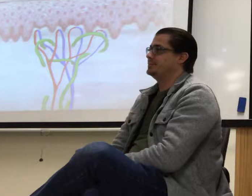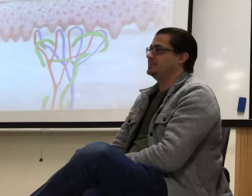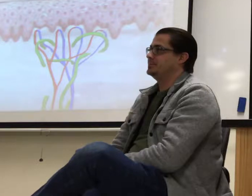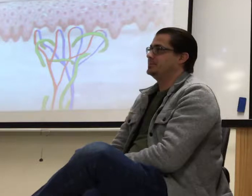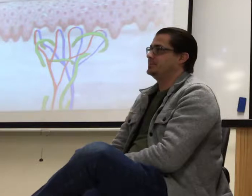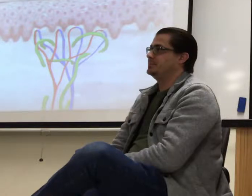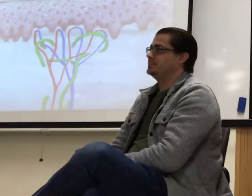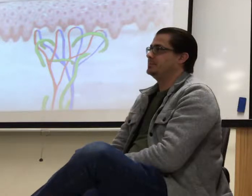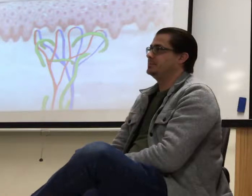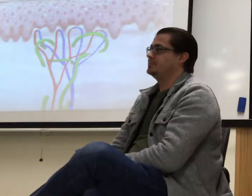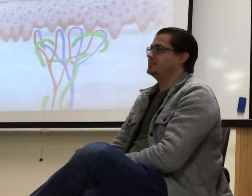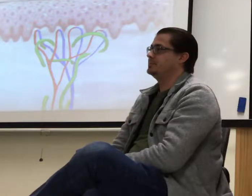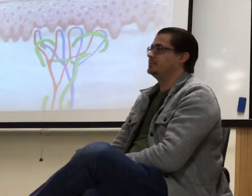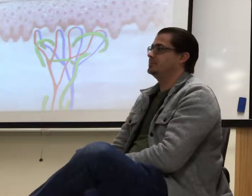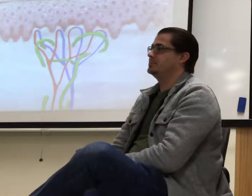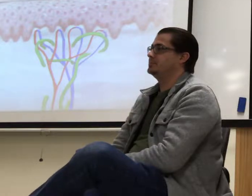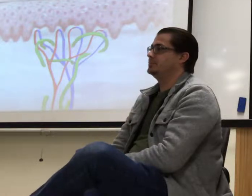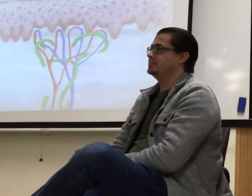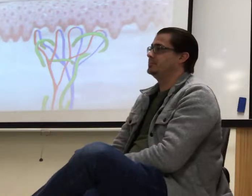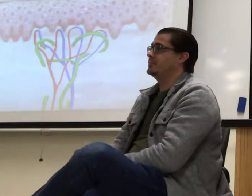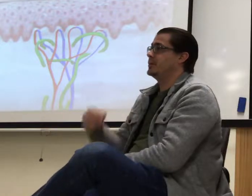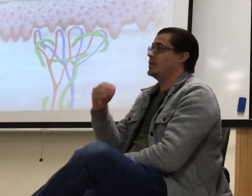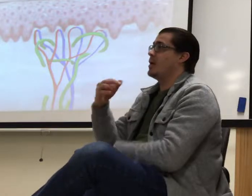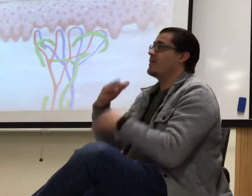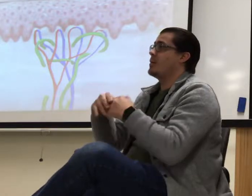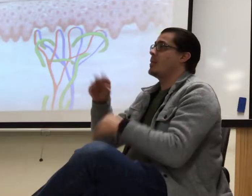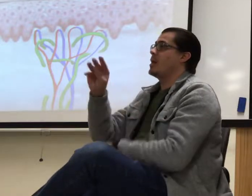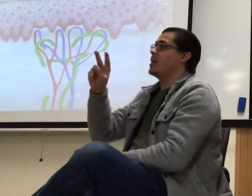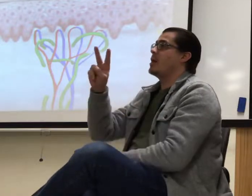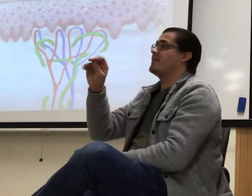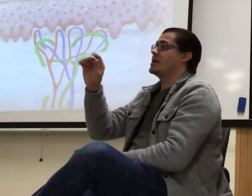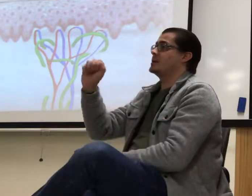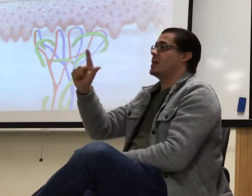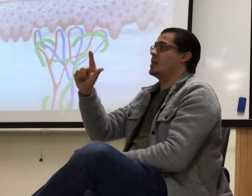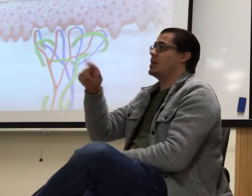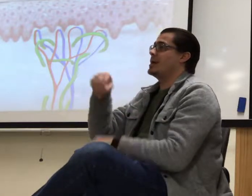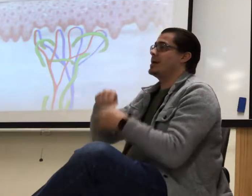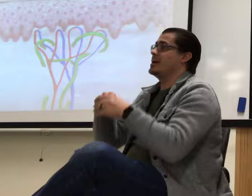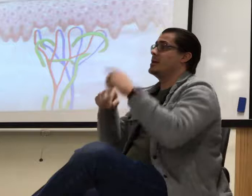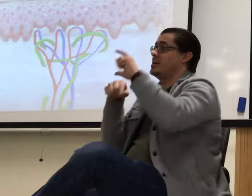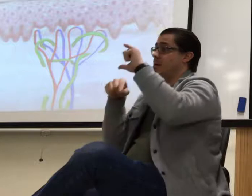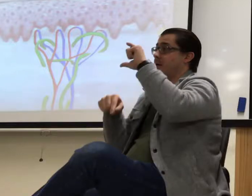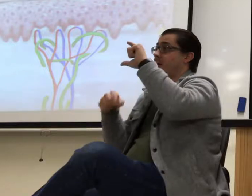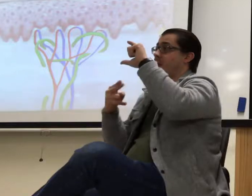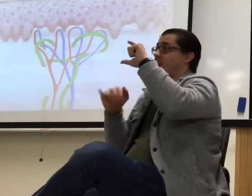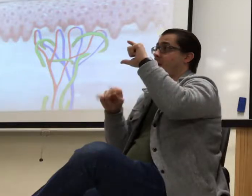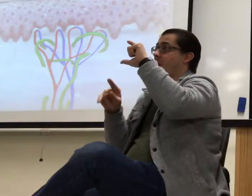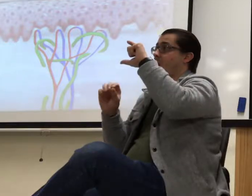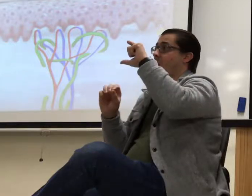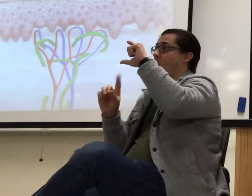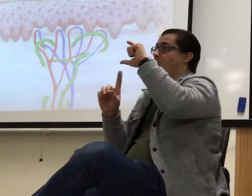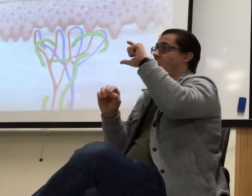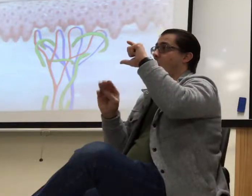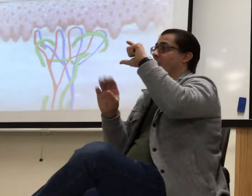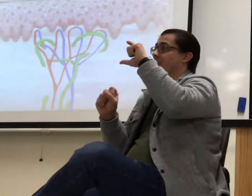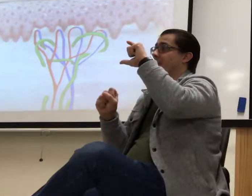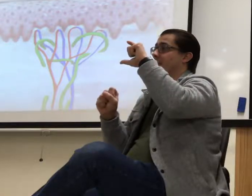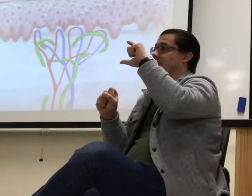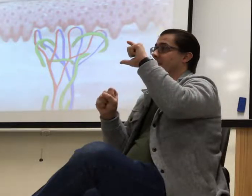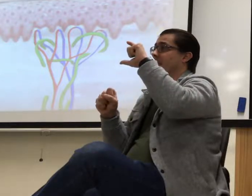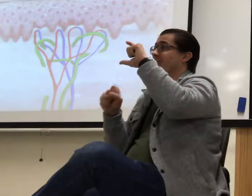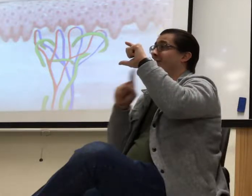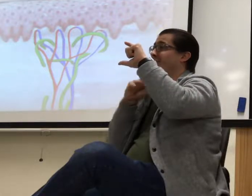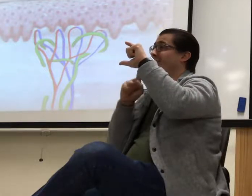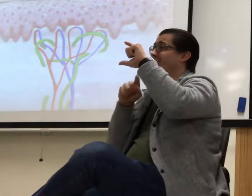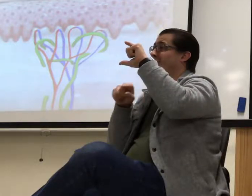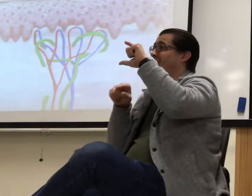I'll just draw blood vessels. So you have blood vessels that are in the hypodermis. So pretty much from